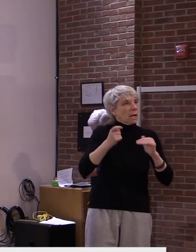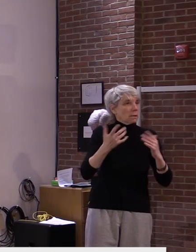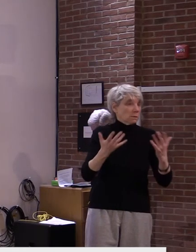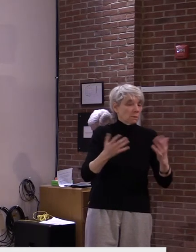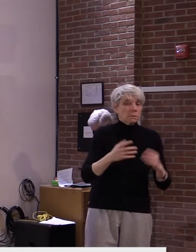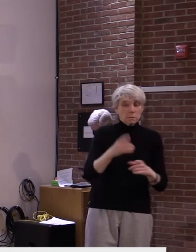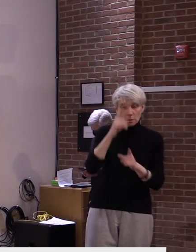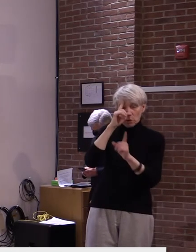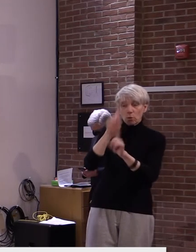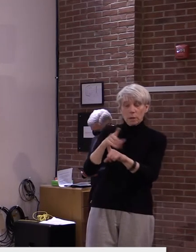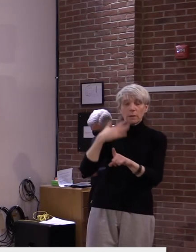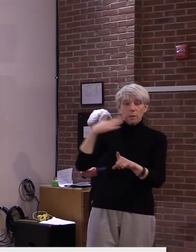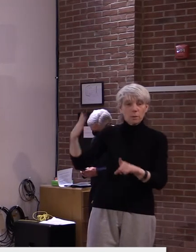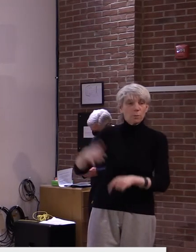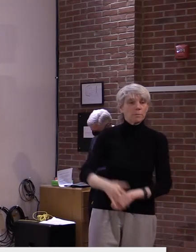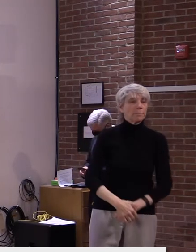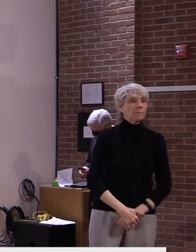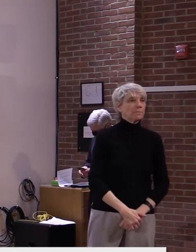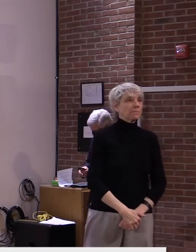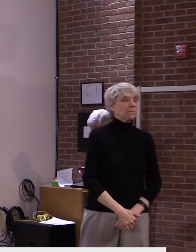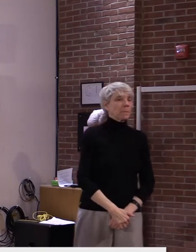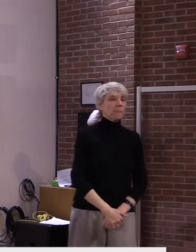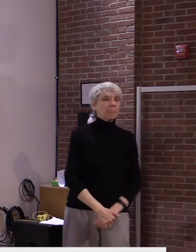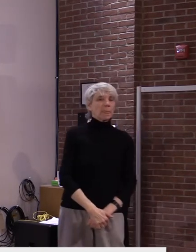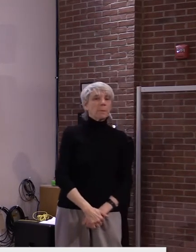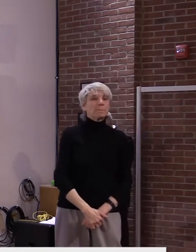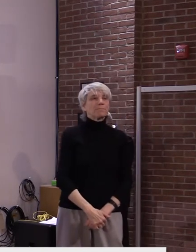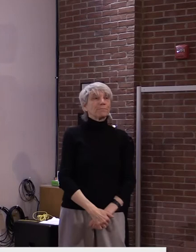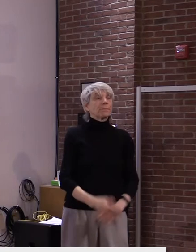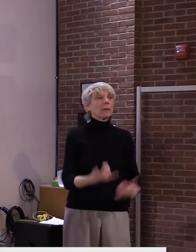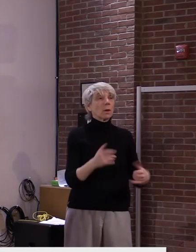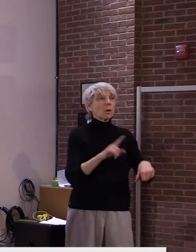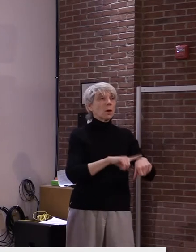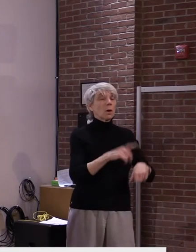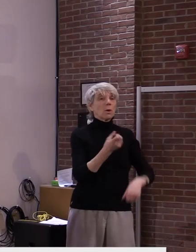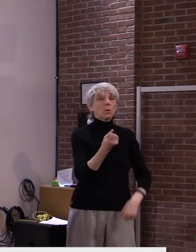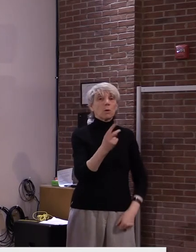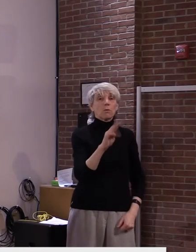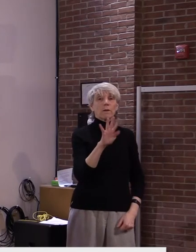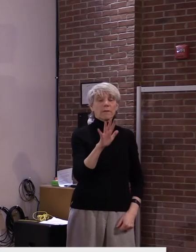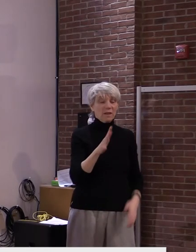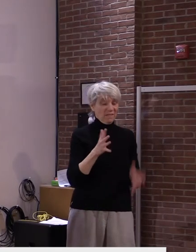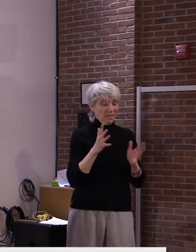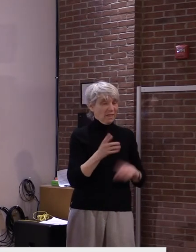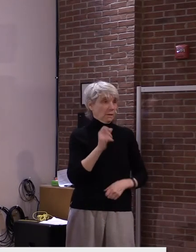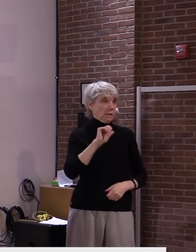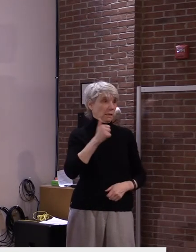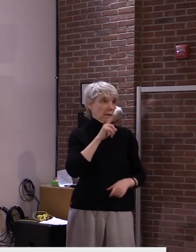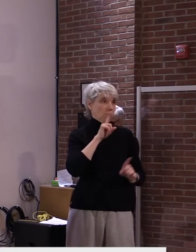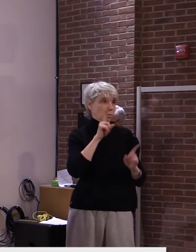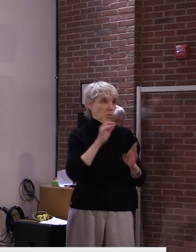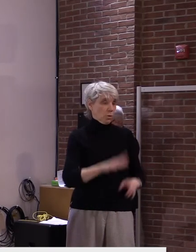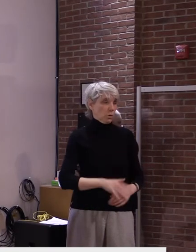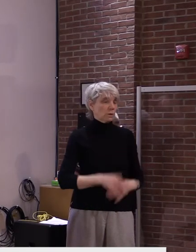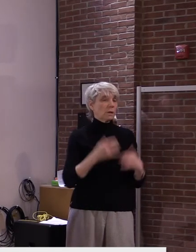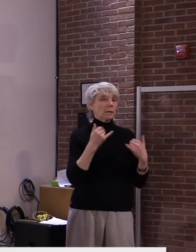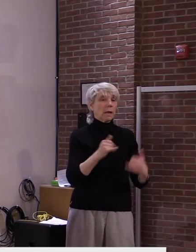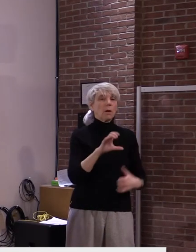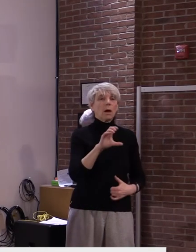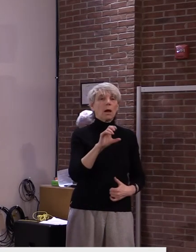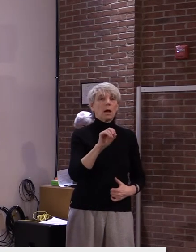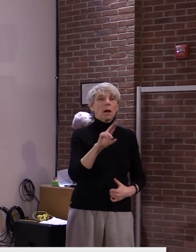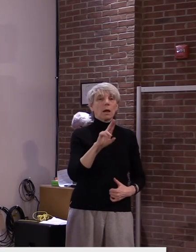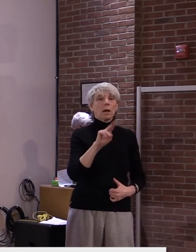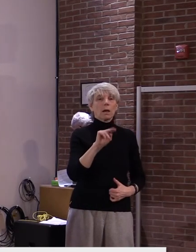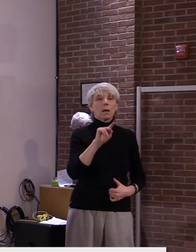All right, great. Thank you, Governor. All right, it is quarter of one, and we have 10 left in the queue. We'll go to Greg at the County Courier.